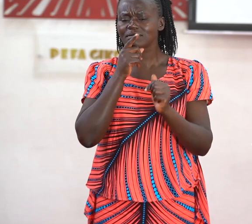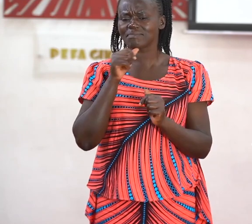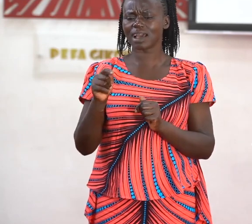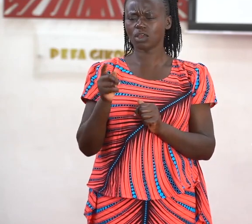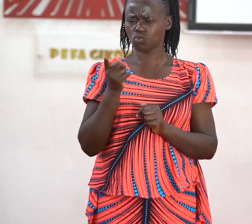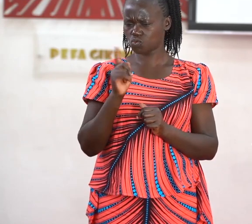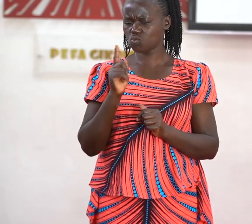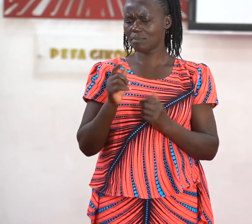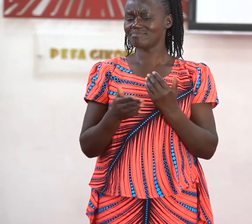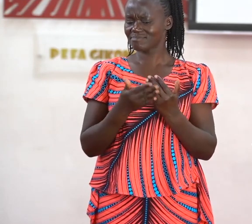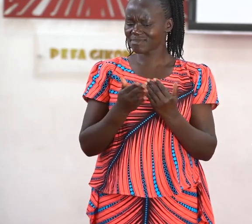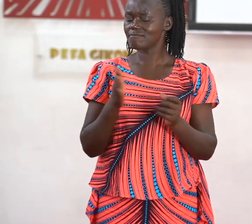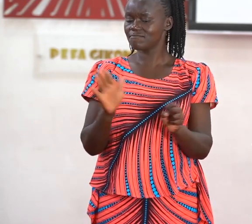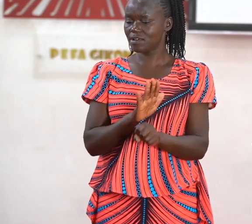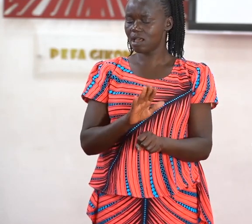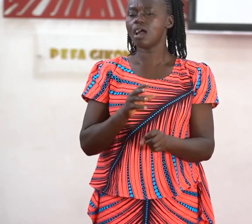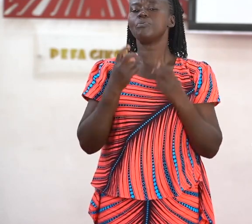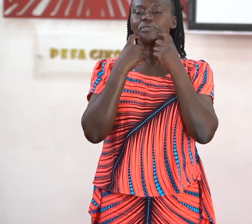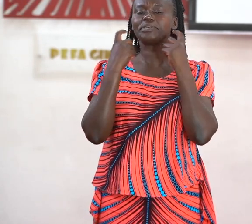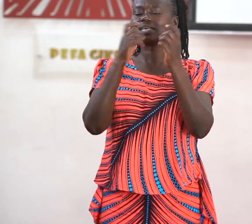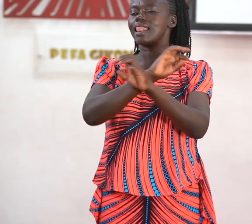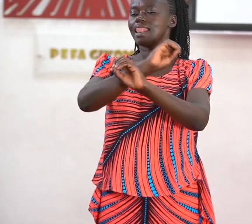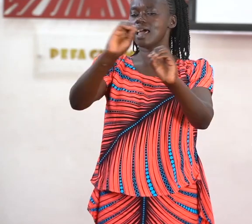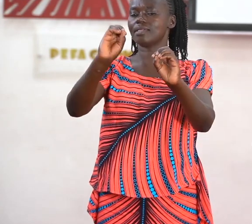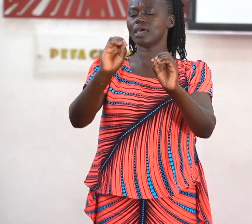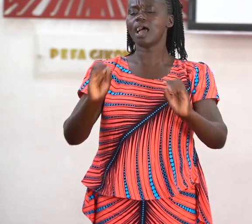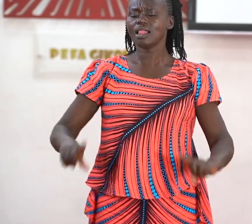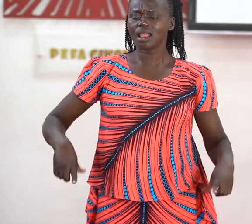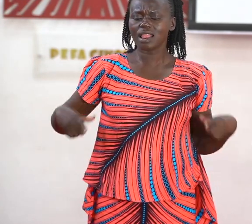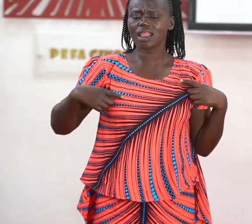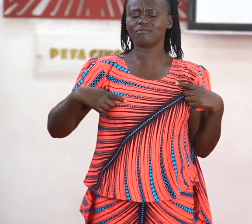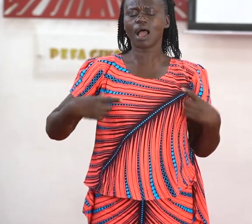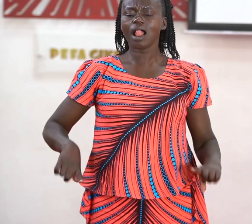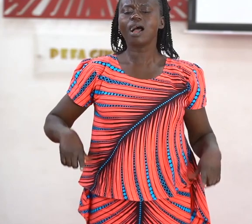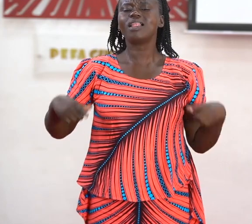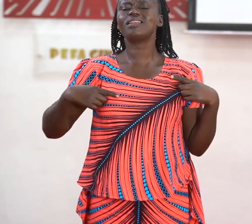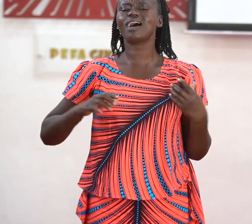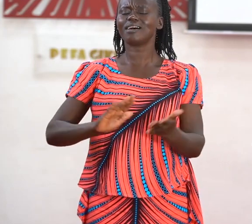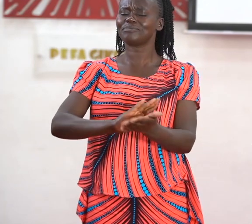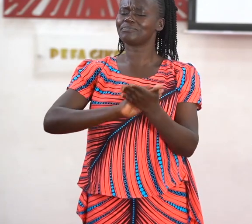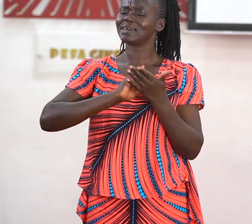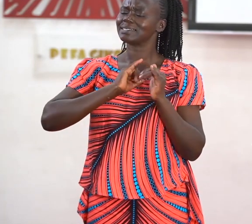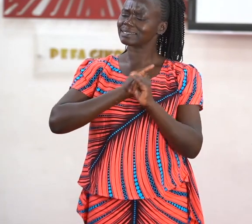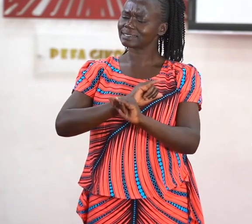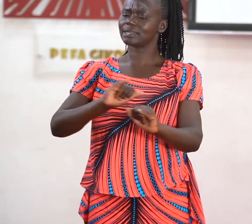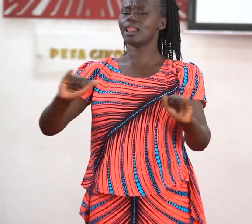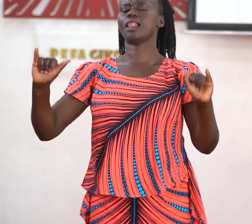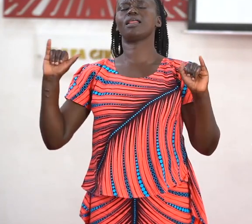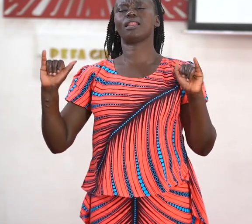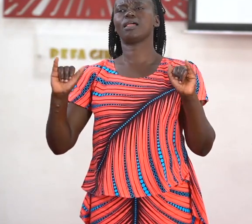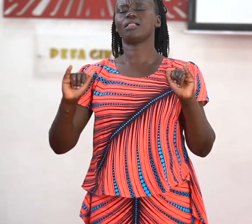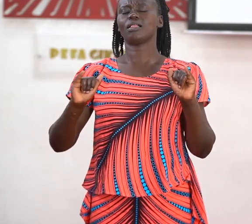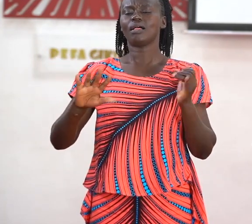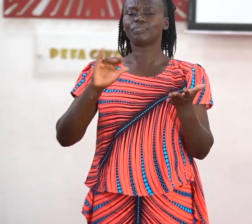not sin. You live a life that is, you know, clear of sin. Rid yourself of the flaws of this life,